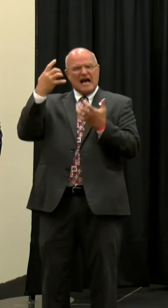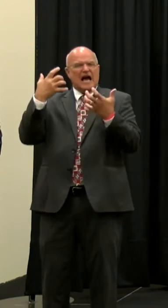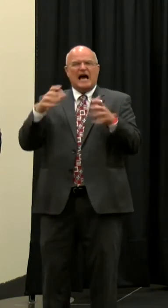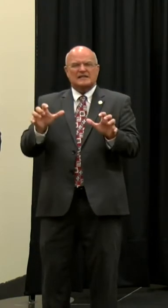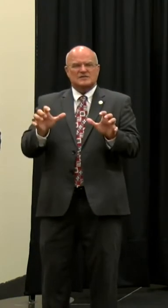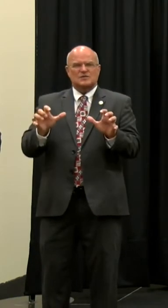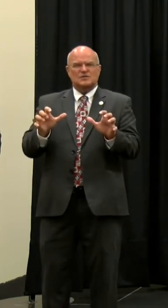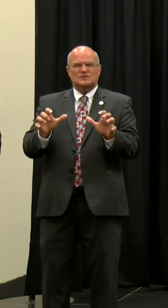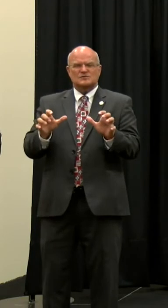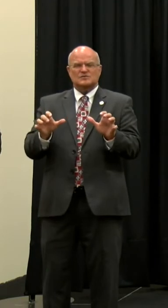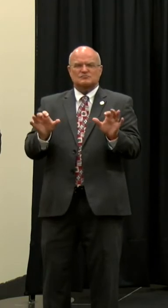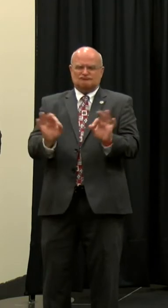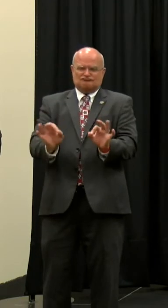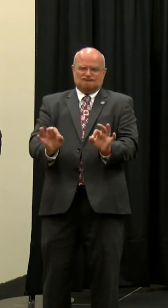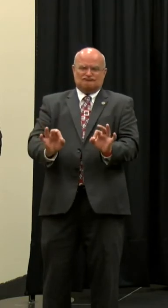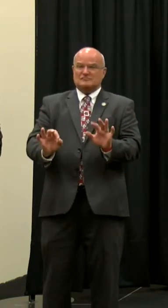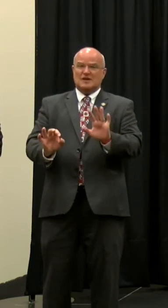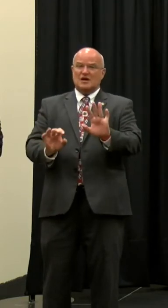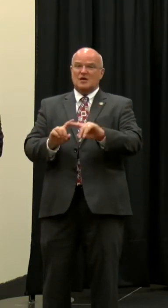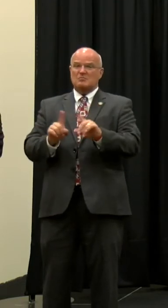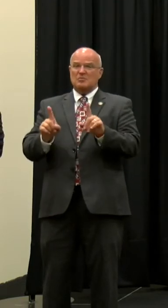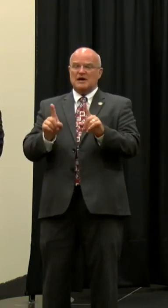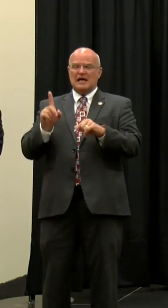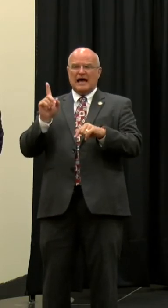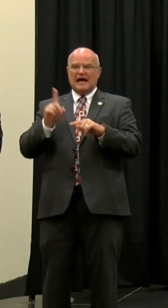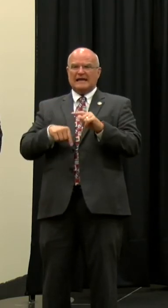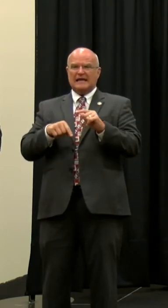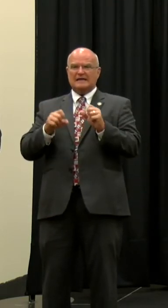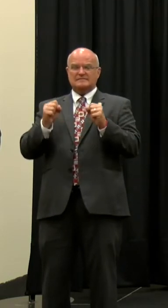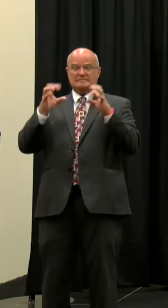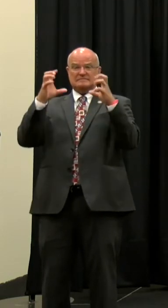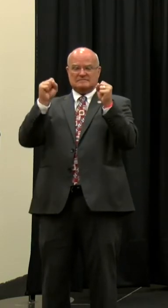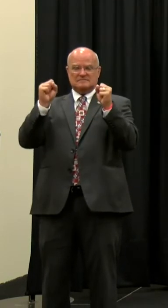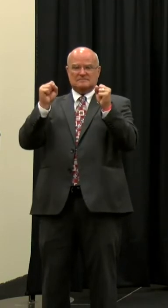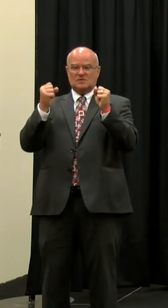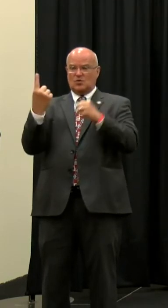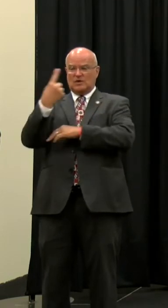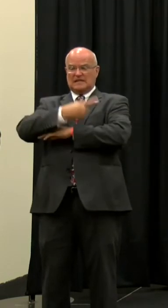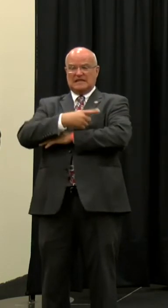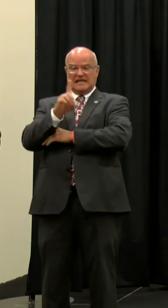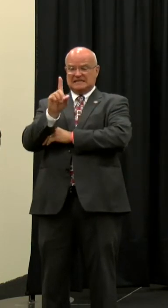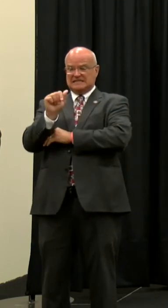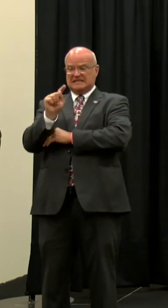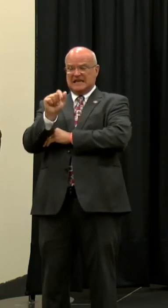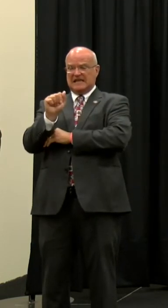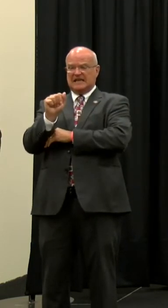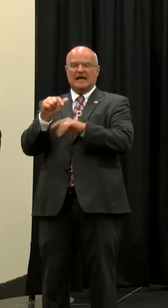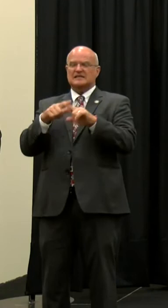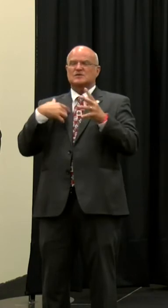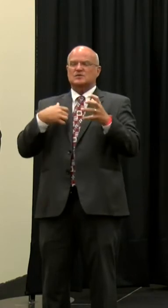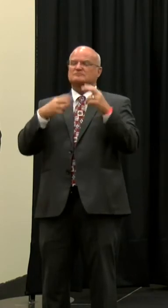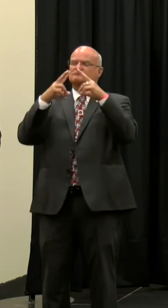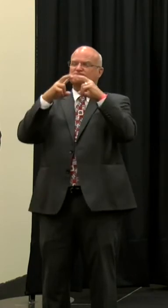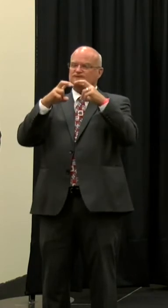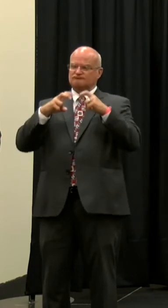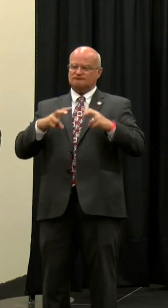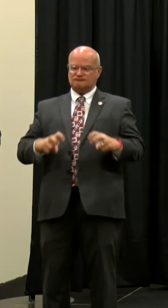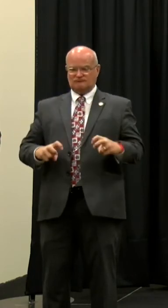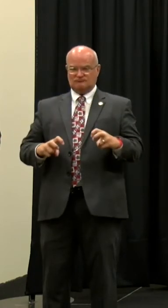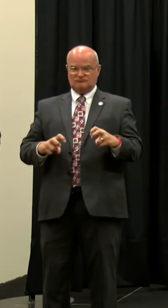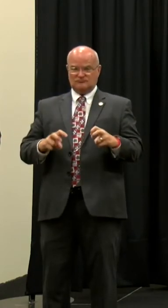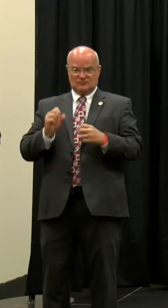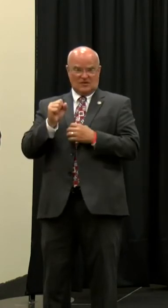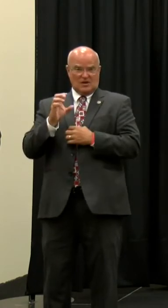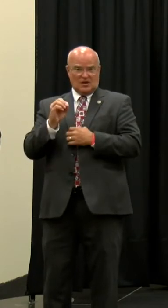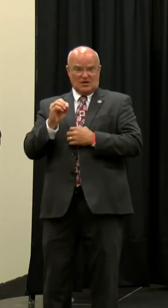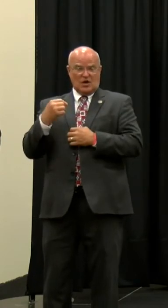minimize it, but at the same time, you can't overreact to one day's data. You just want to take a deep dive into it.